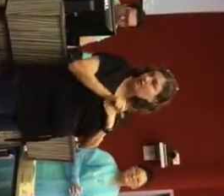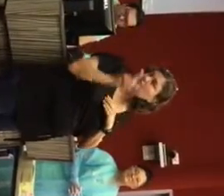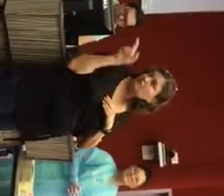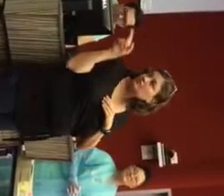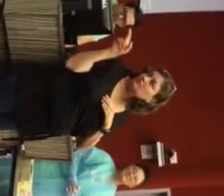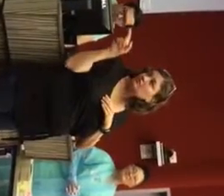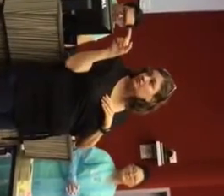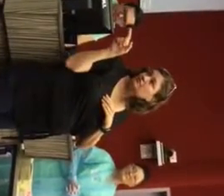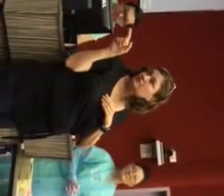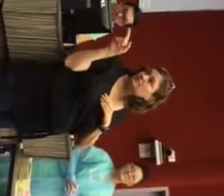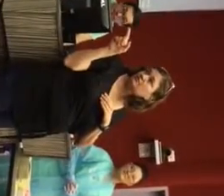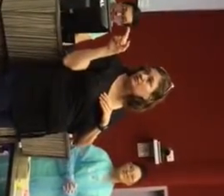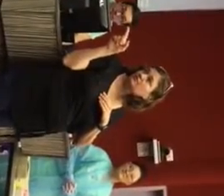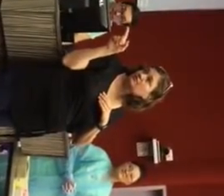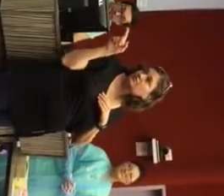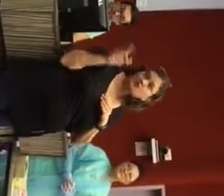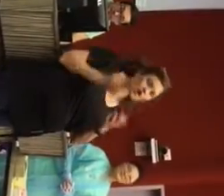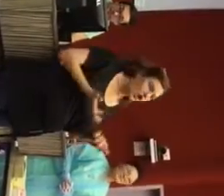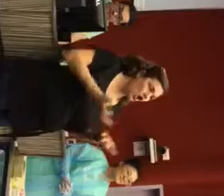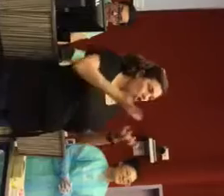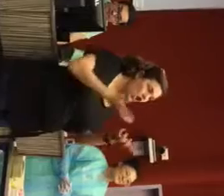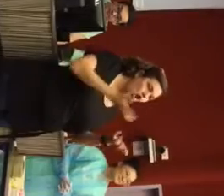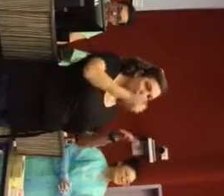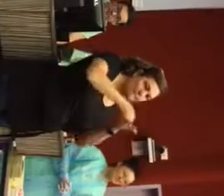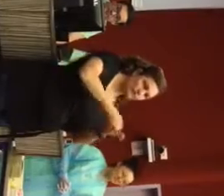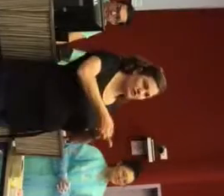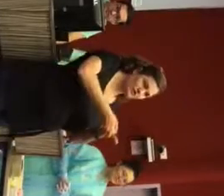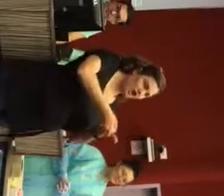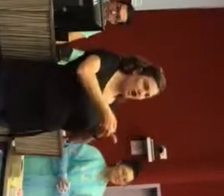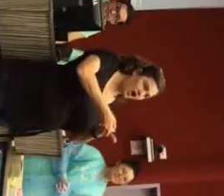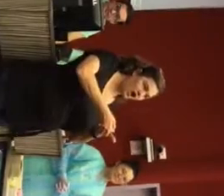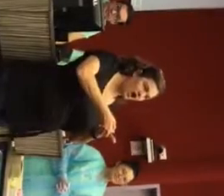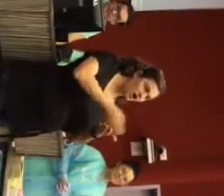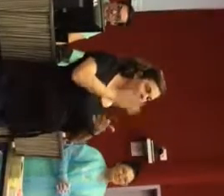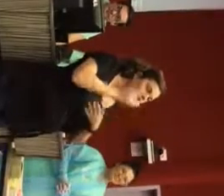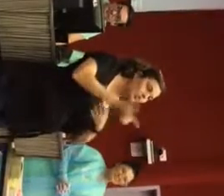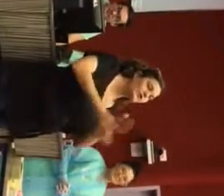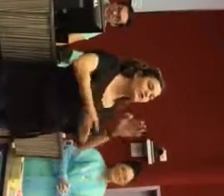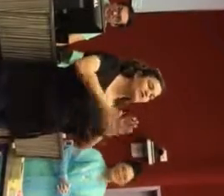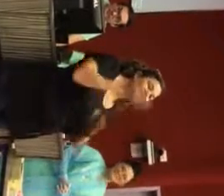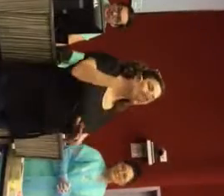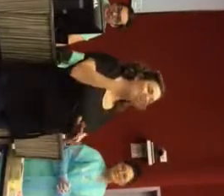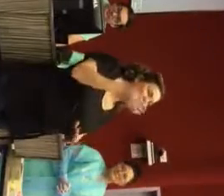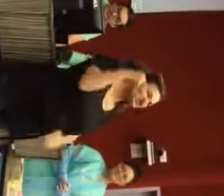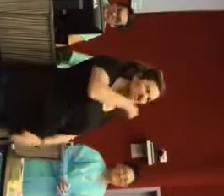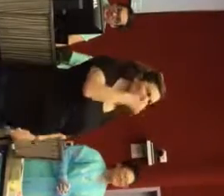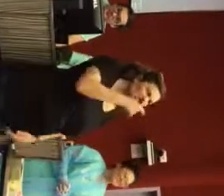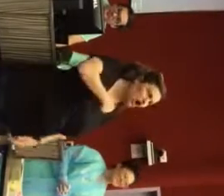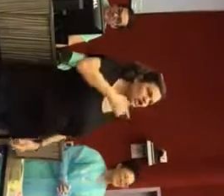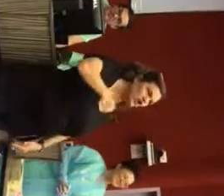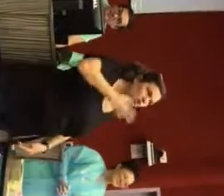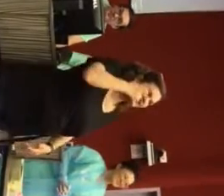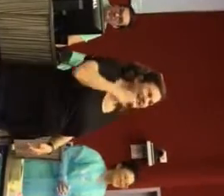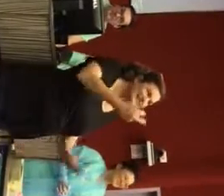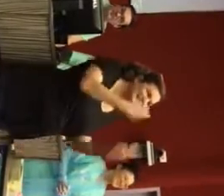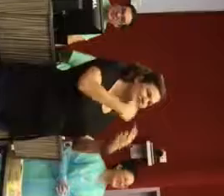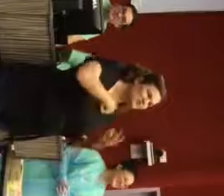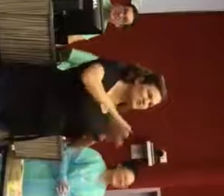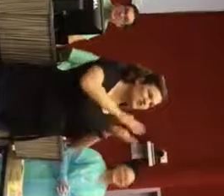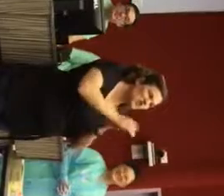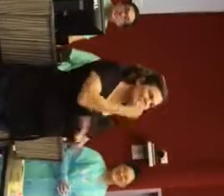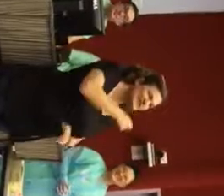remember that you use light pressure. You're not like when you're going to the dentist. Usually, you brush really hard because I don't want the dentist to see my teeth.